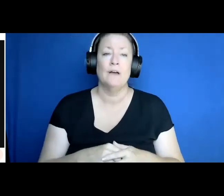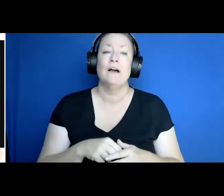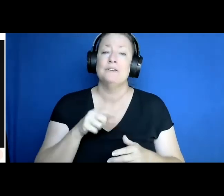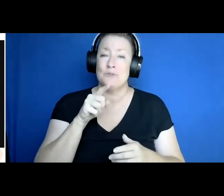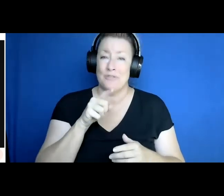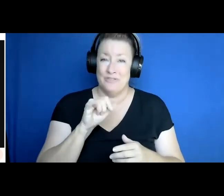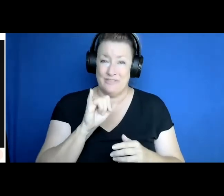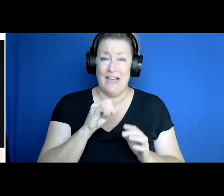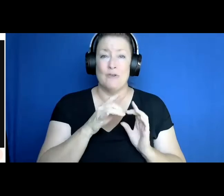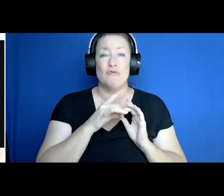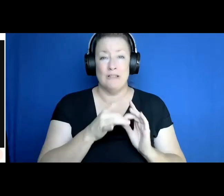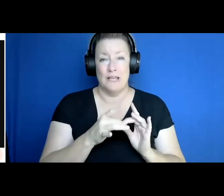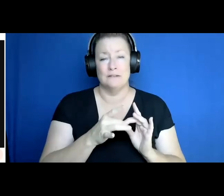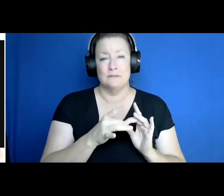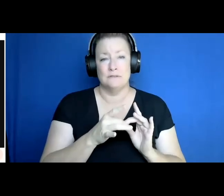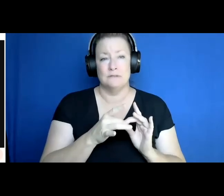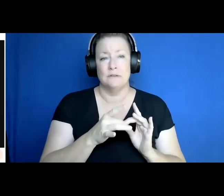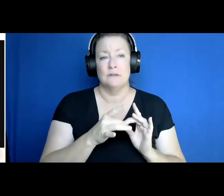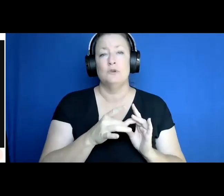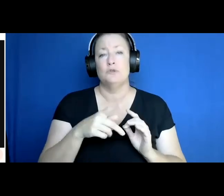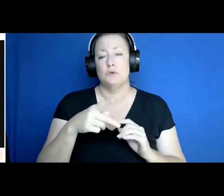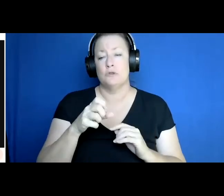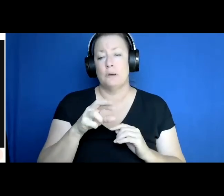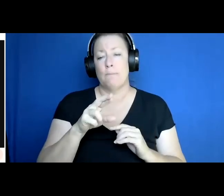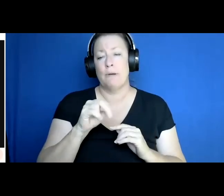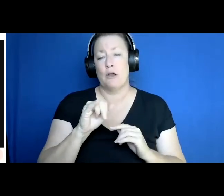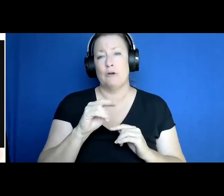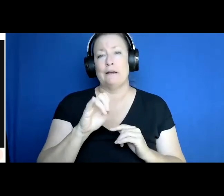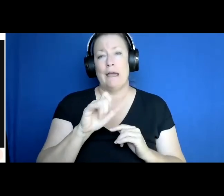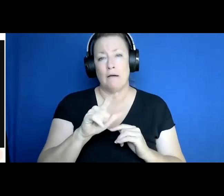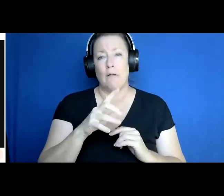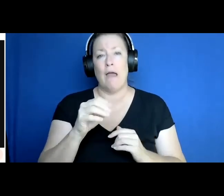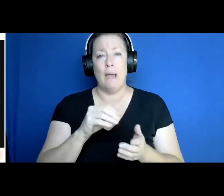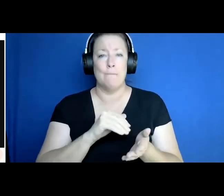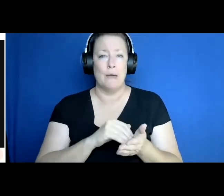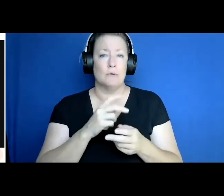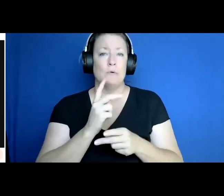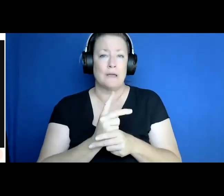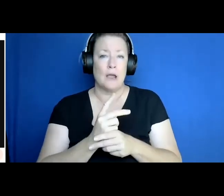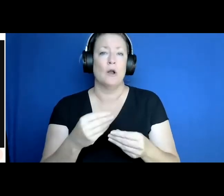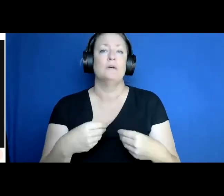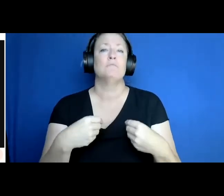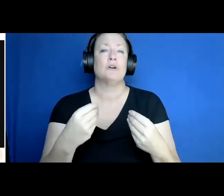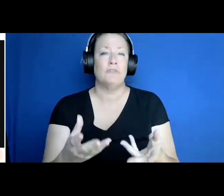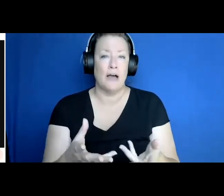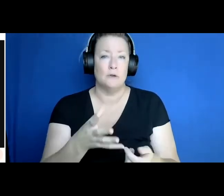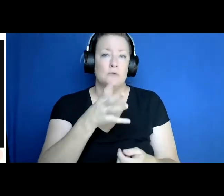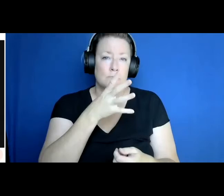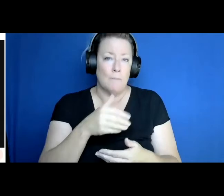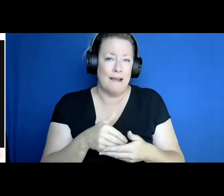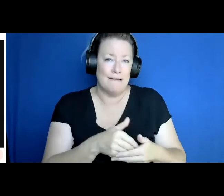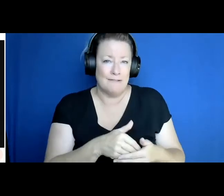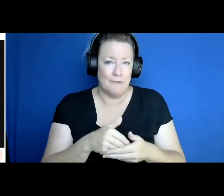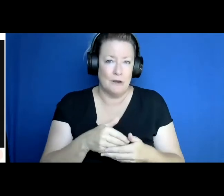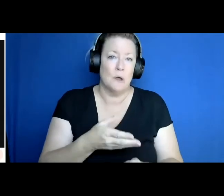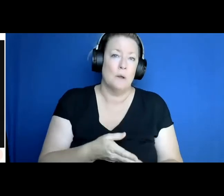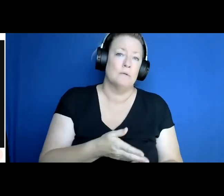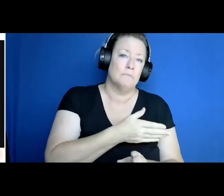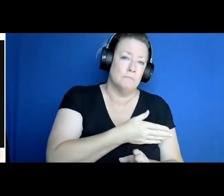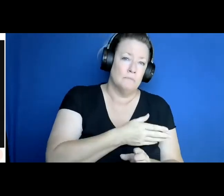the perinatal and medical care provided to the mother and infant prior to, during, and after birth.